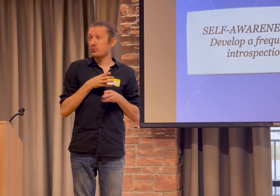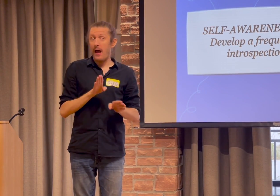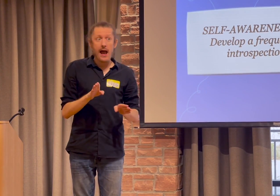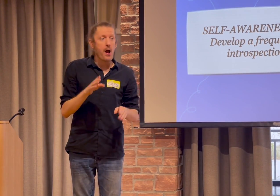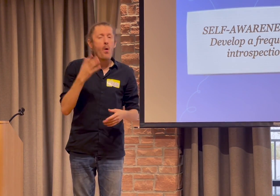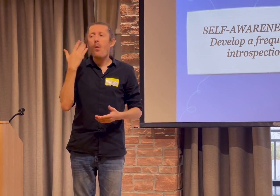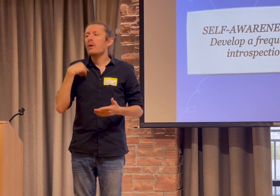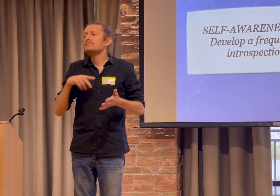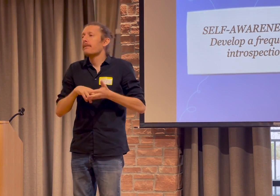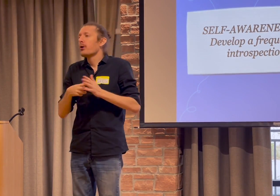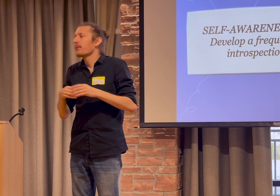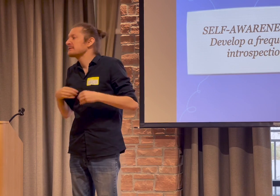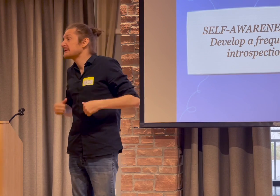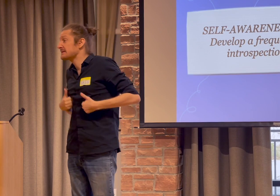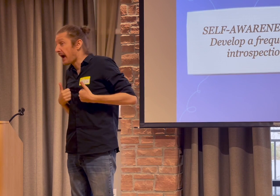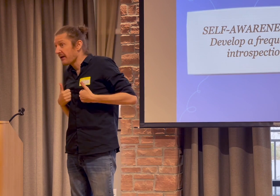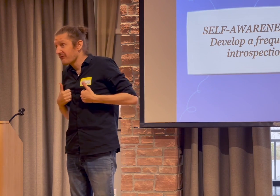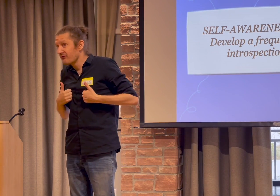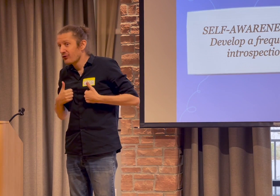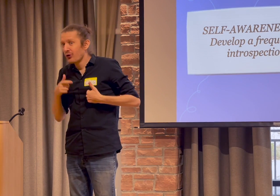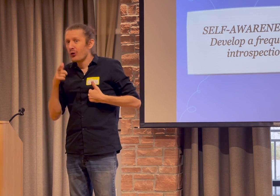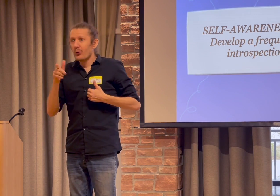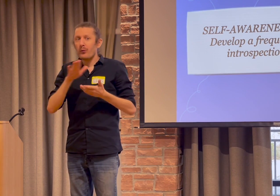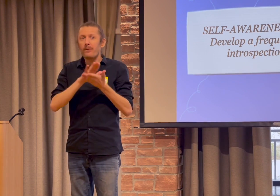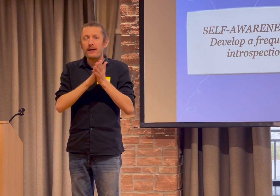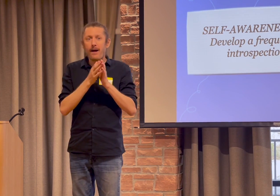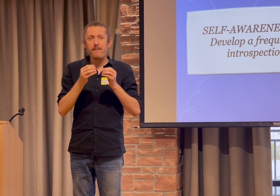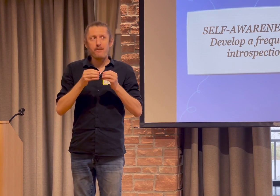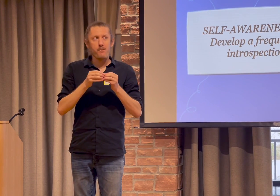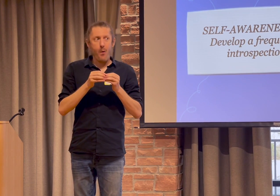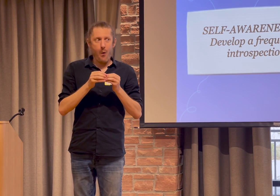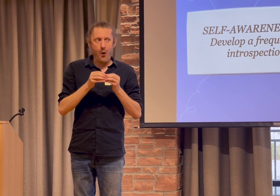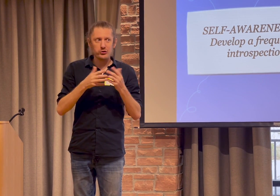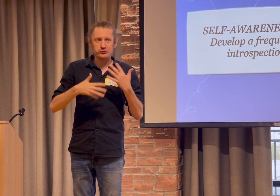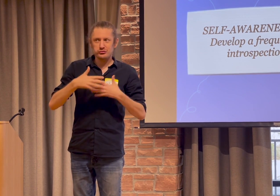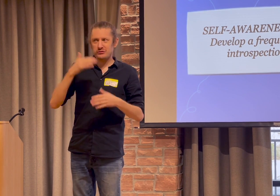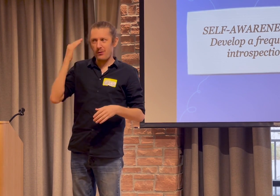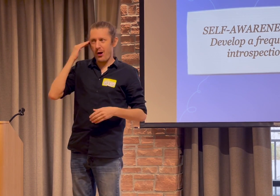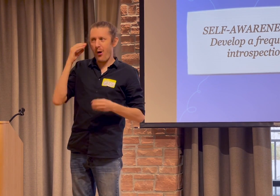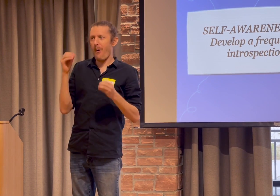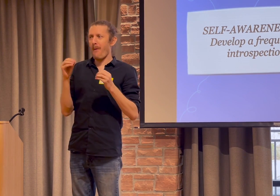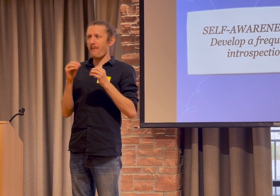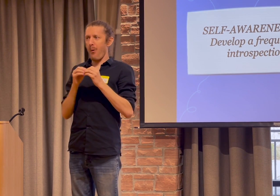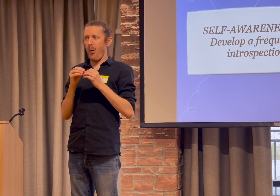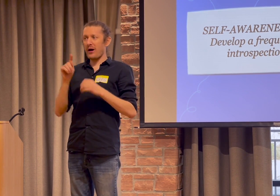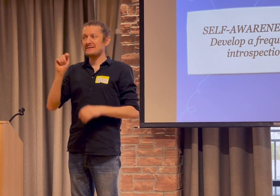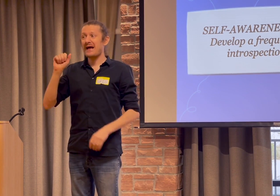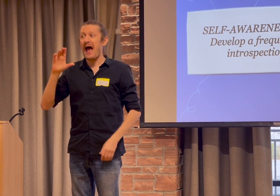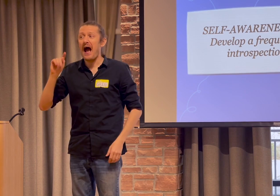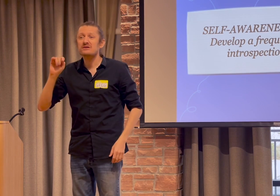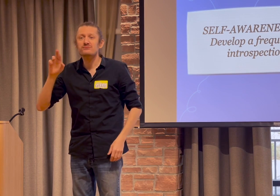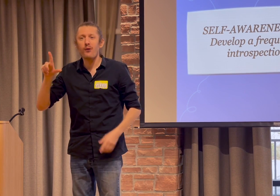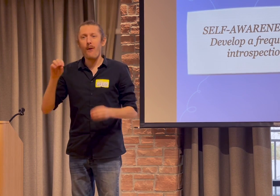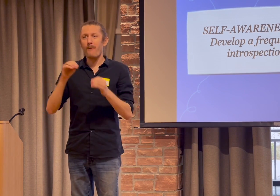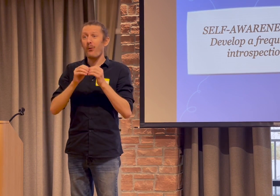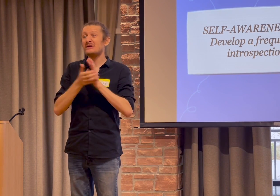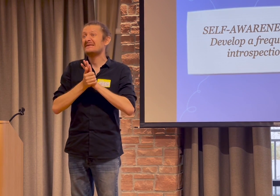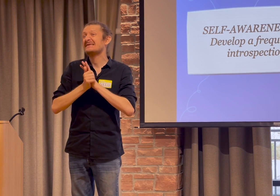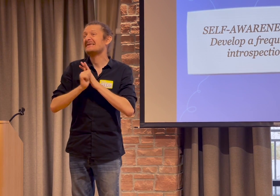with people. Think about, why did I act this way? What am I doing? Where is my life going? And you can